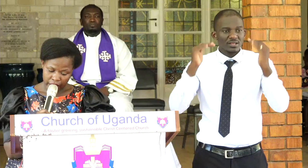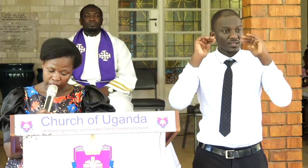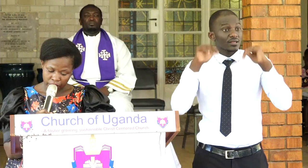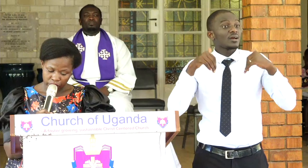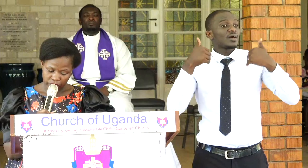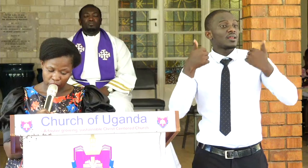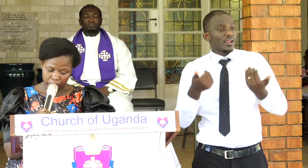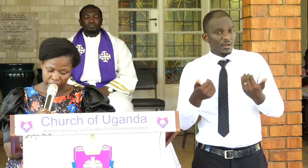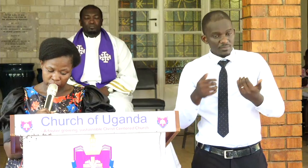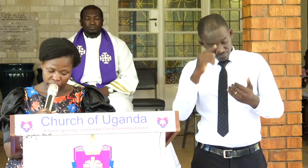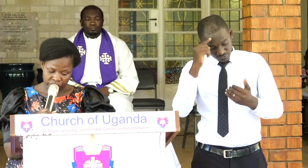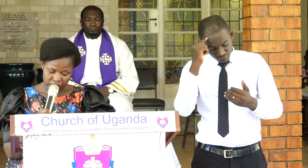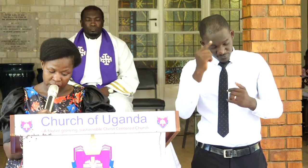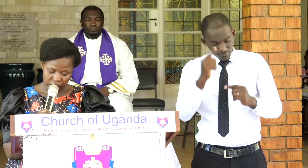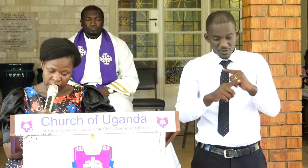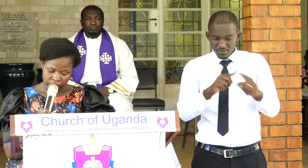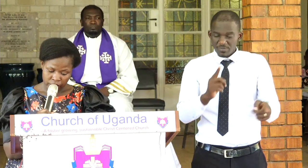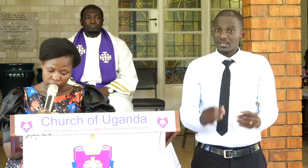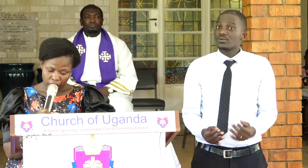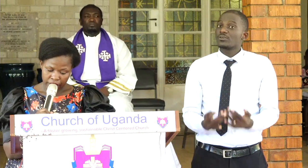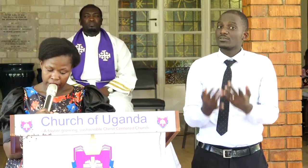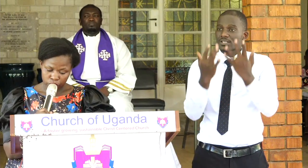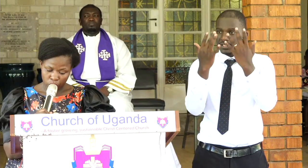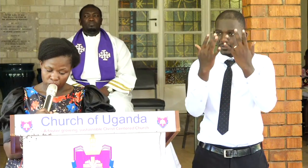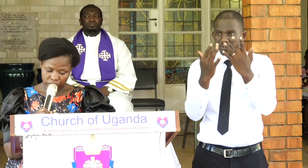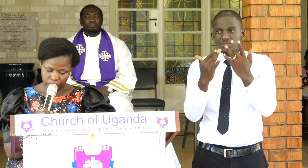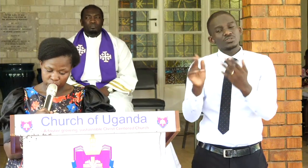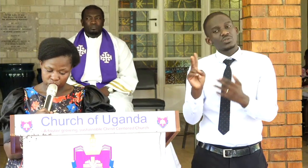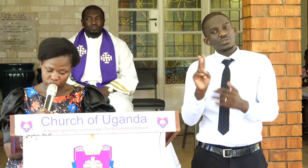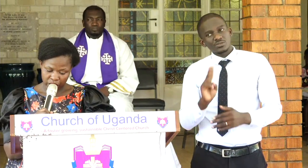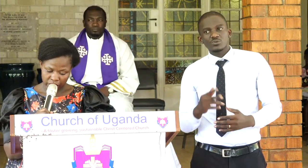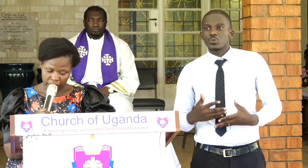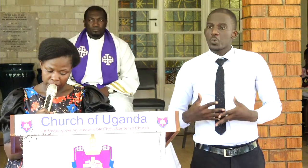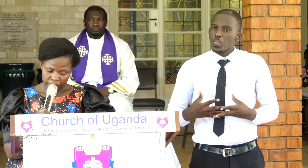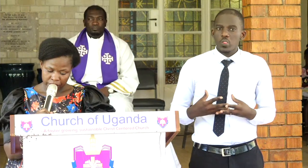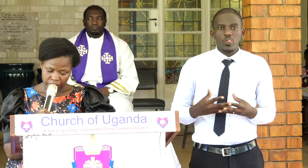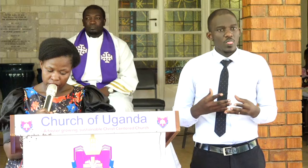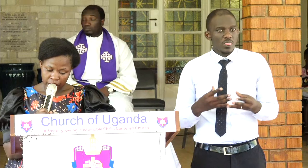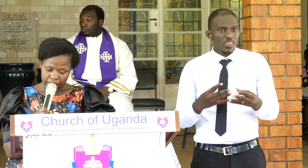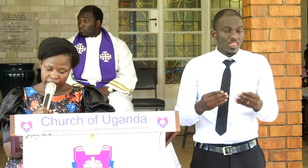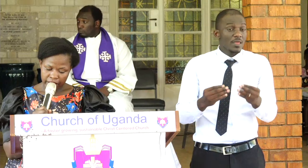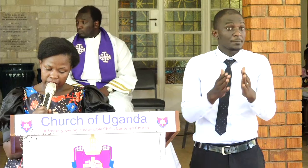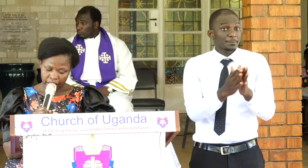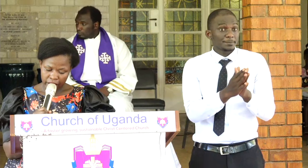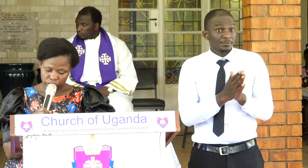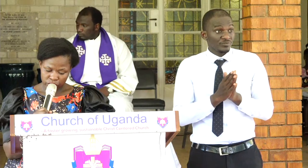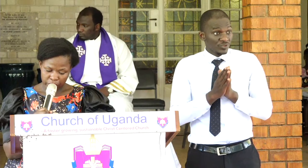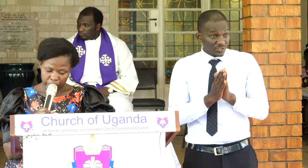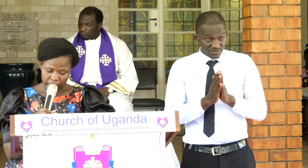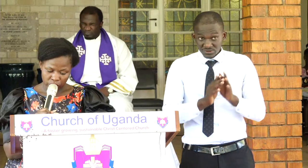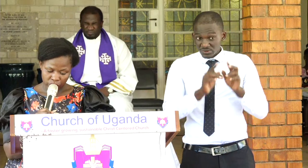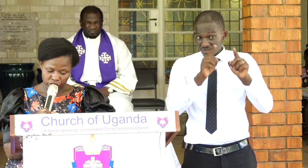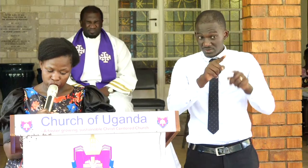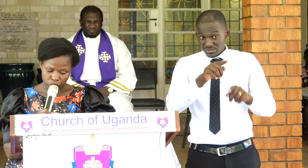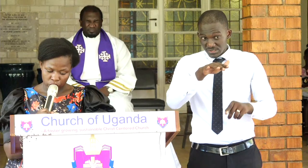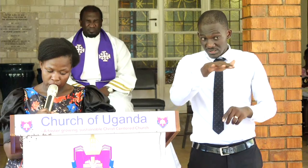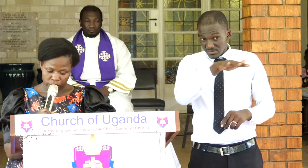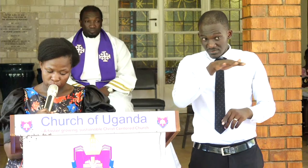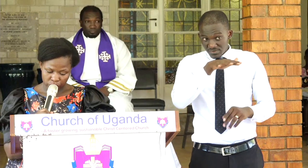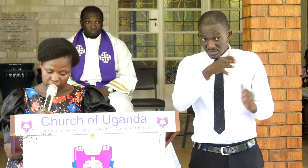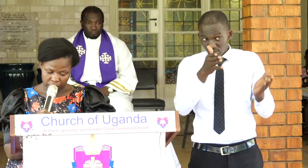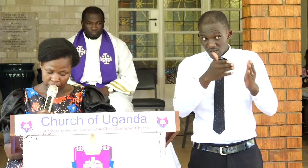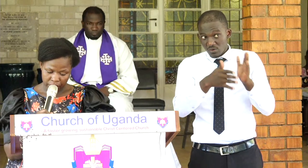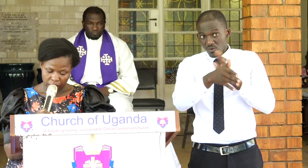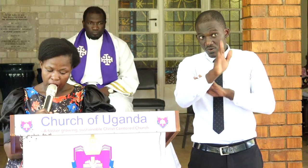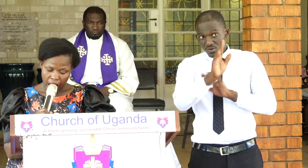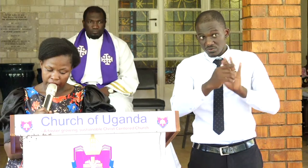the lamb for a burnt offering. And the two of them went together. Then they came to the place of which God had